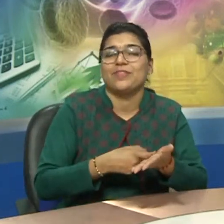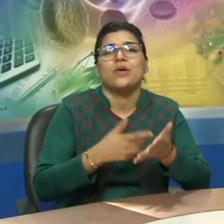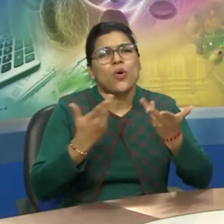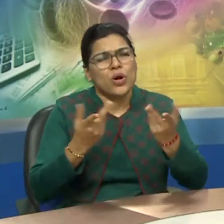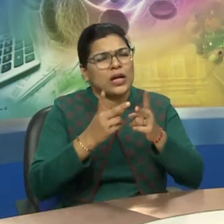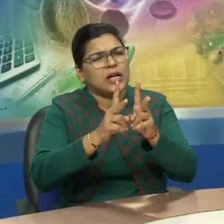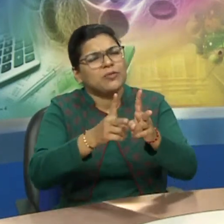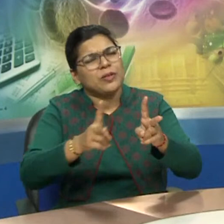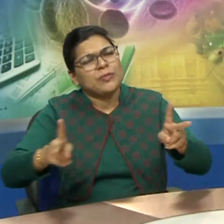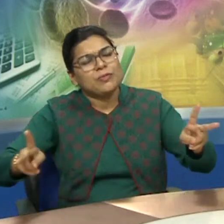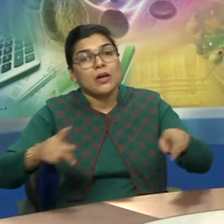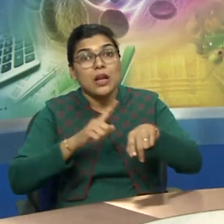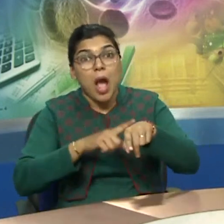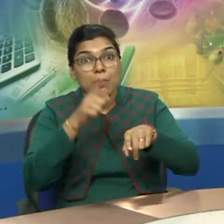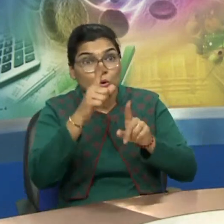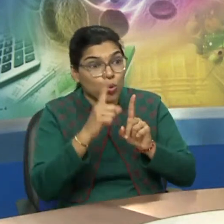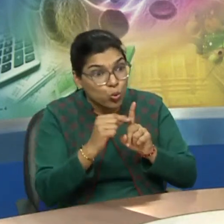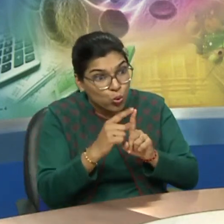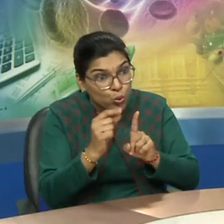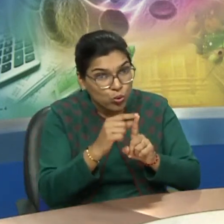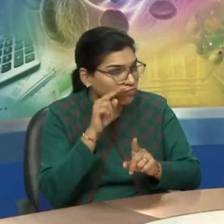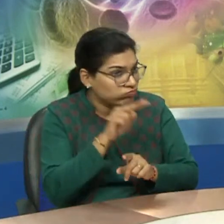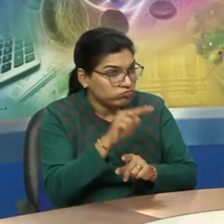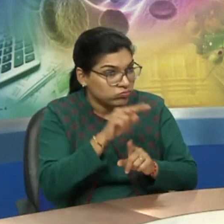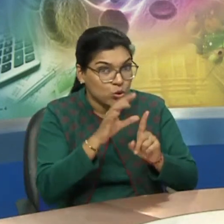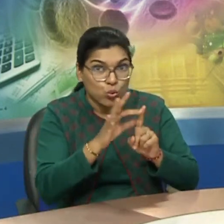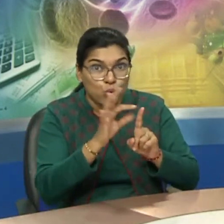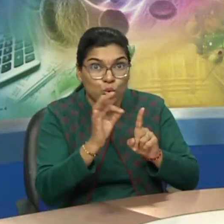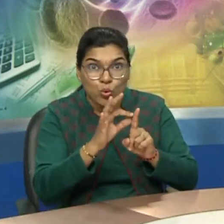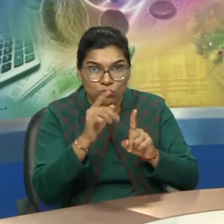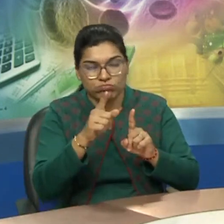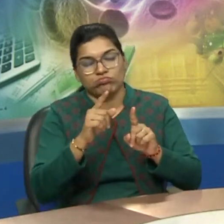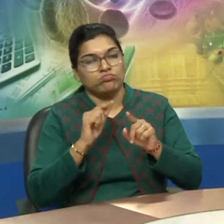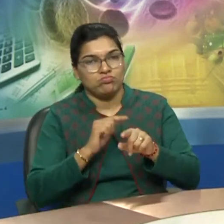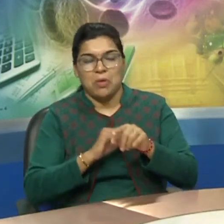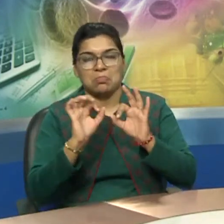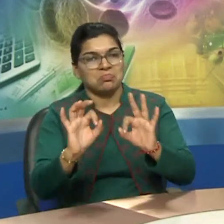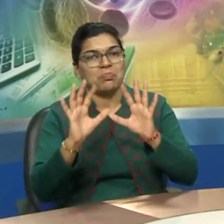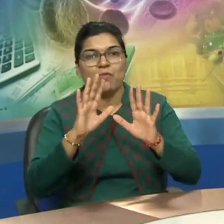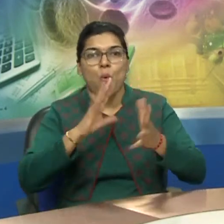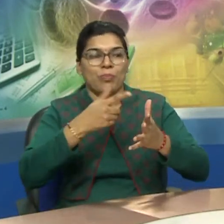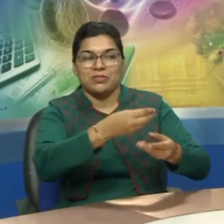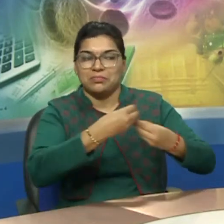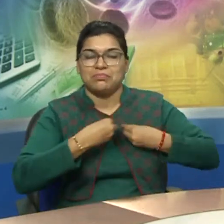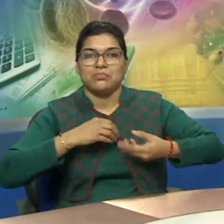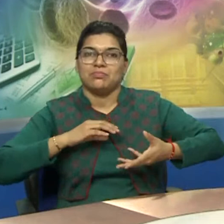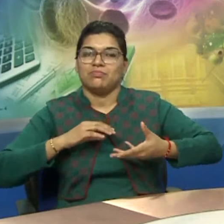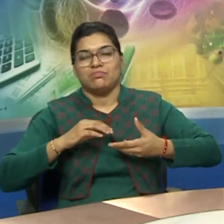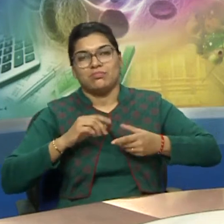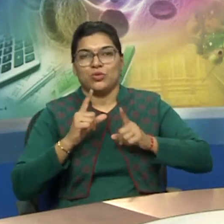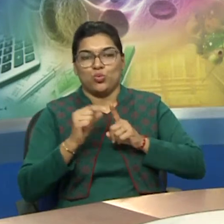Another example is when we go to any wedding in any family, then everything is